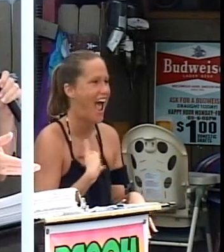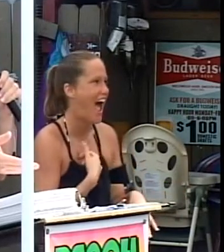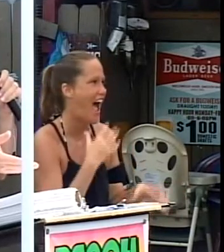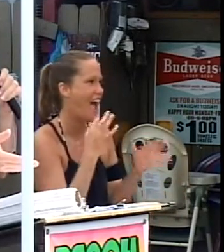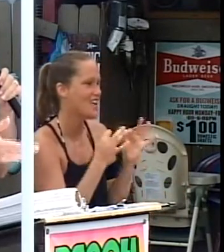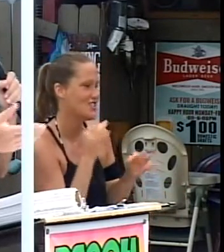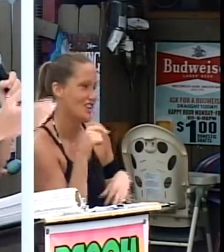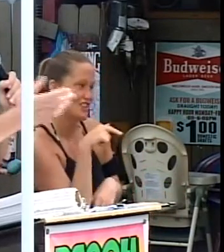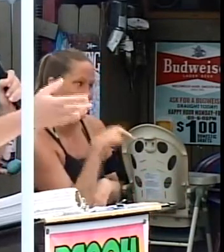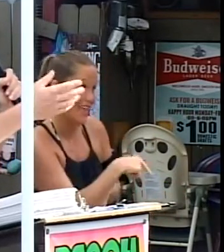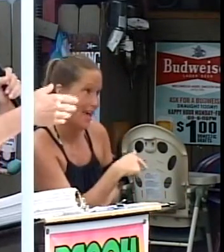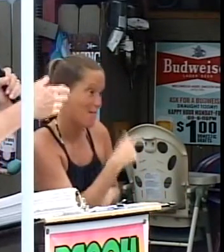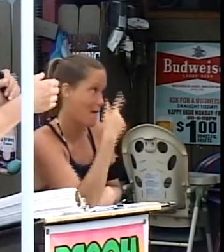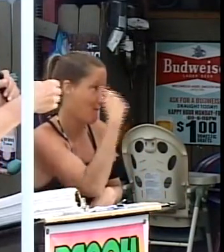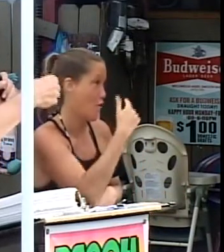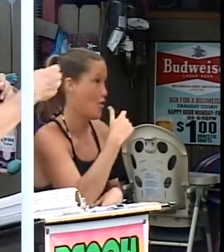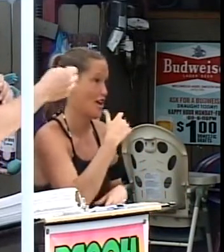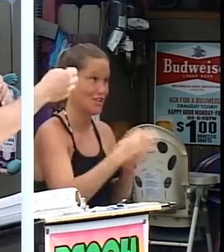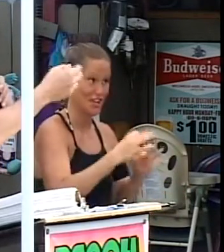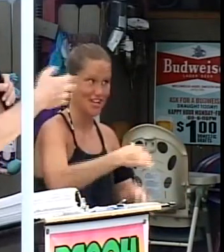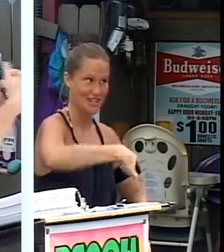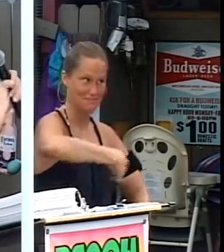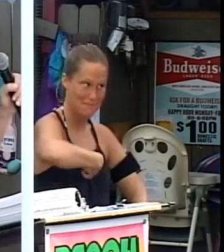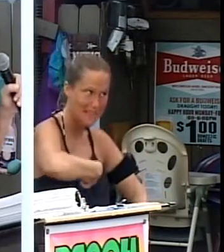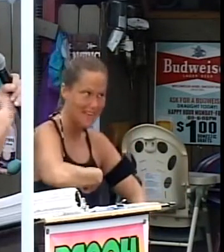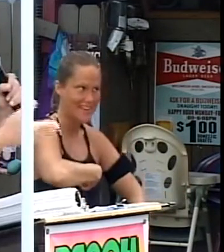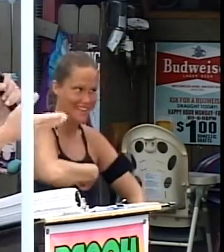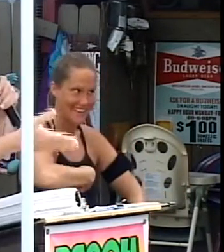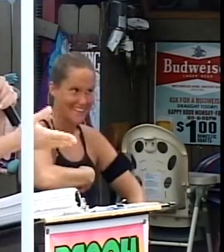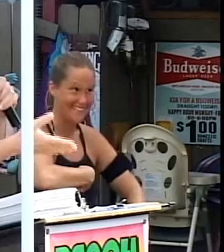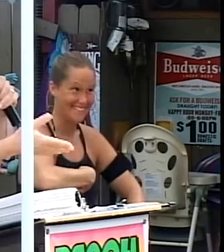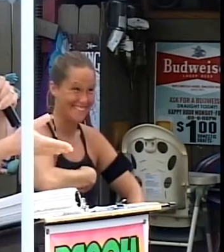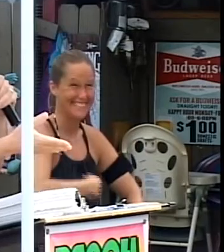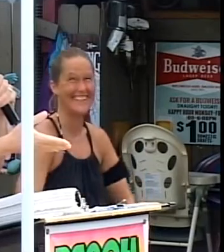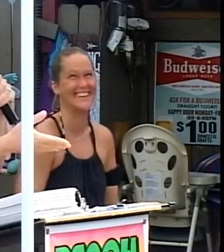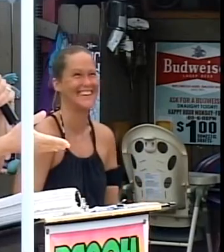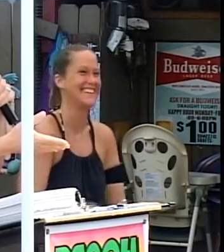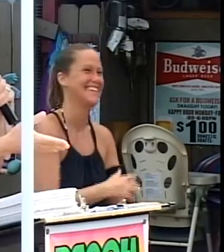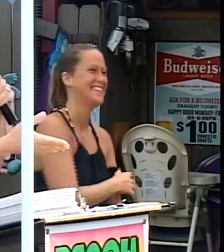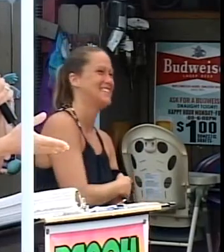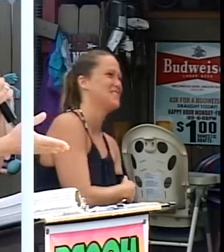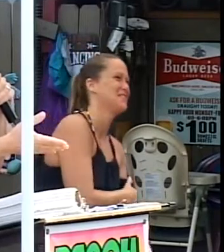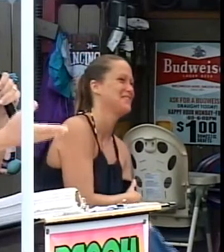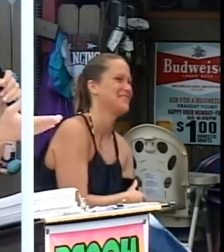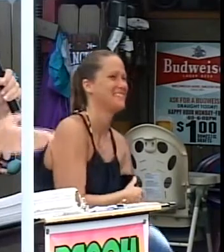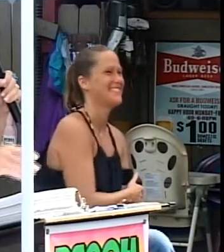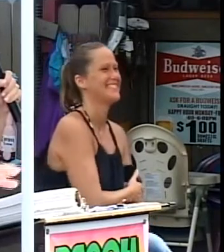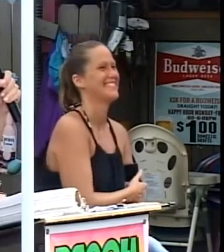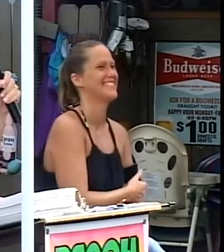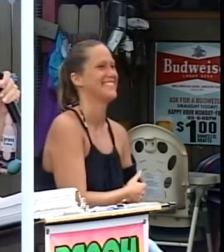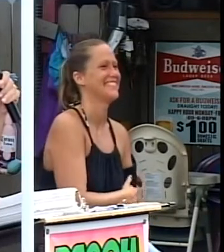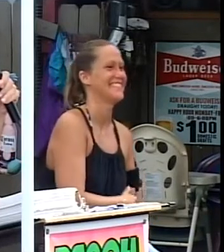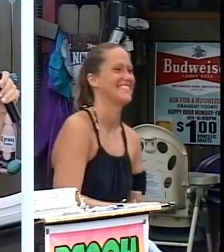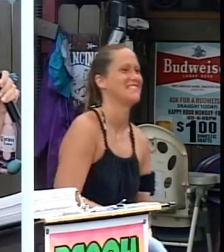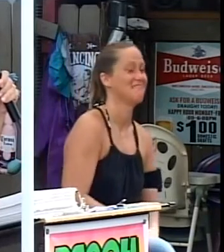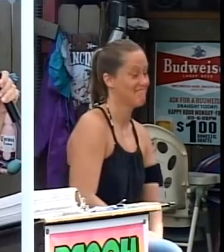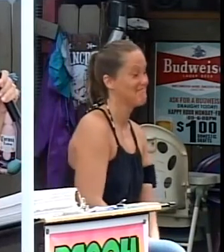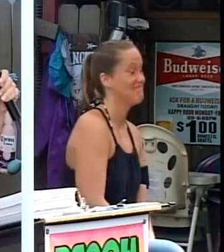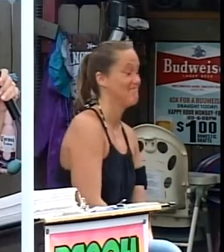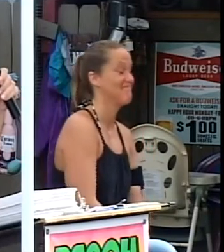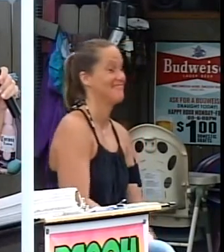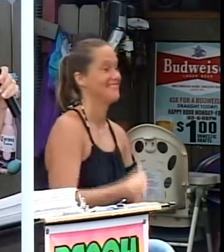on them because they weren't doing what I thought they should be doing. How's that for a catch-22,